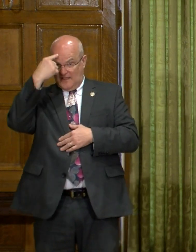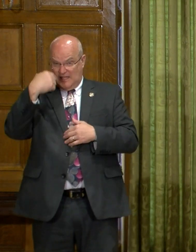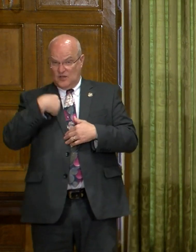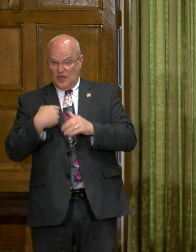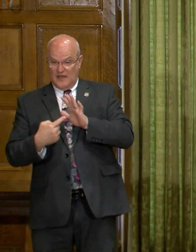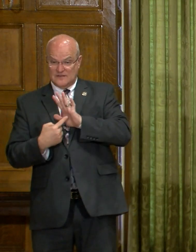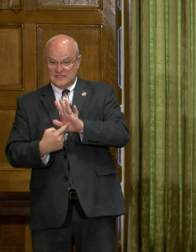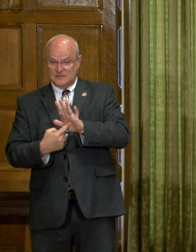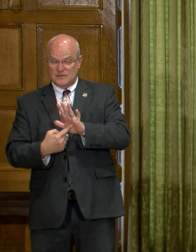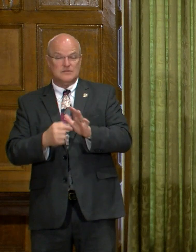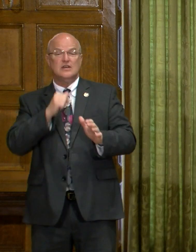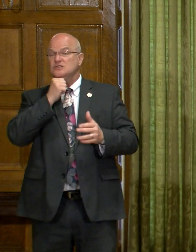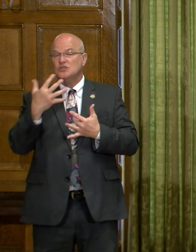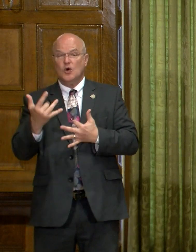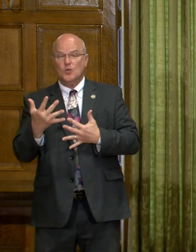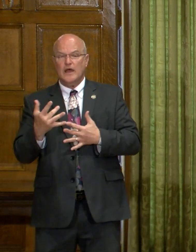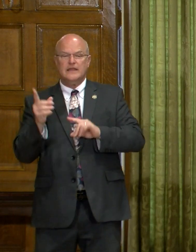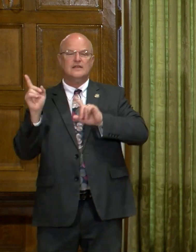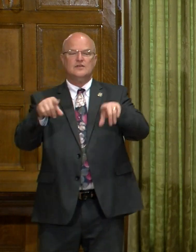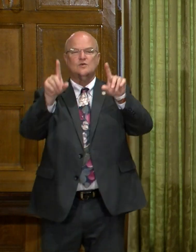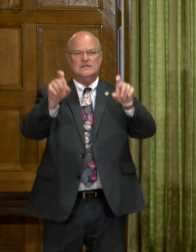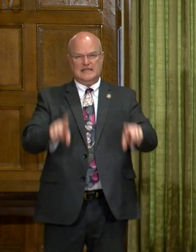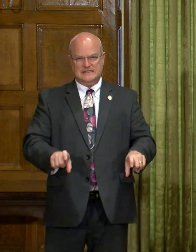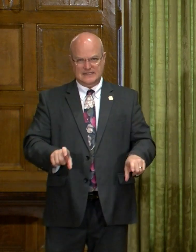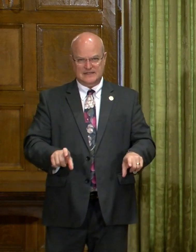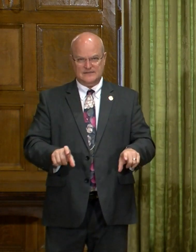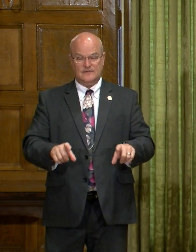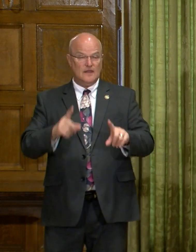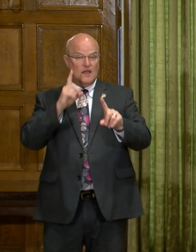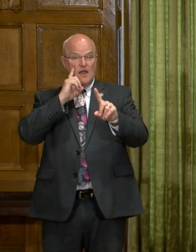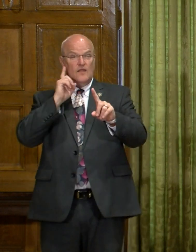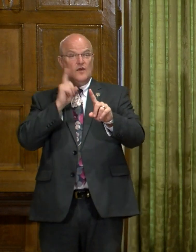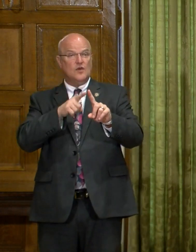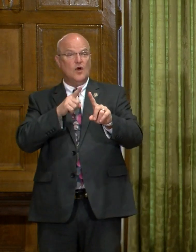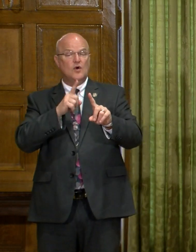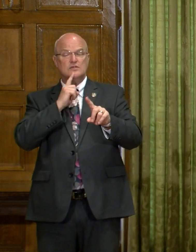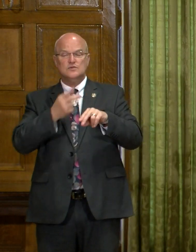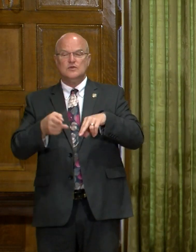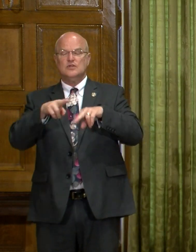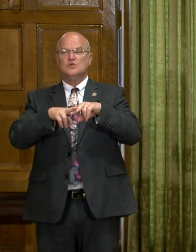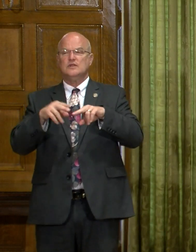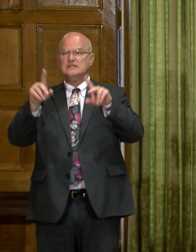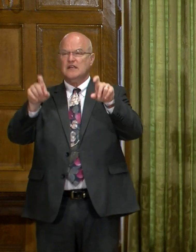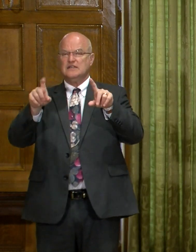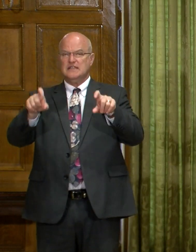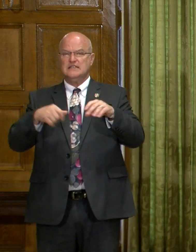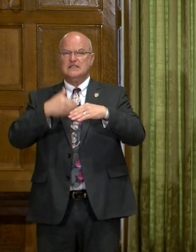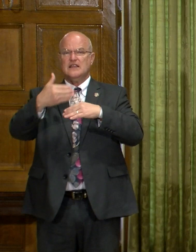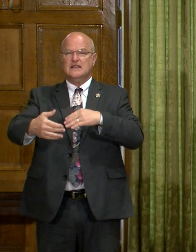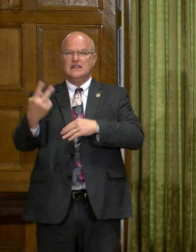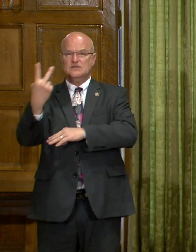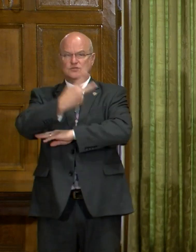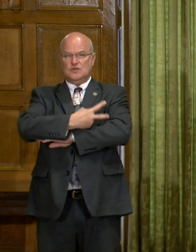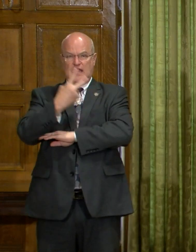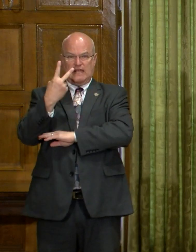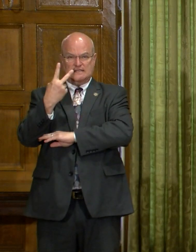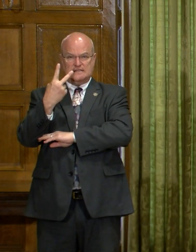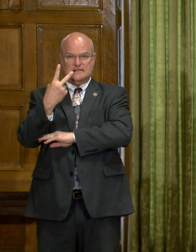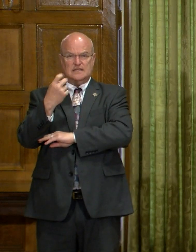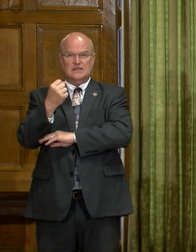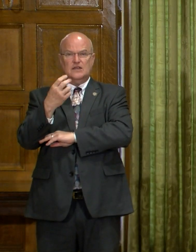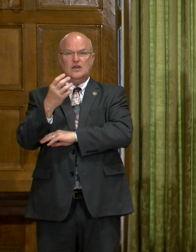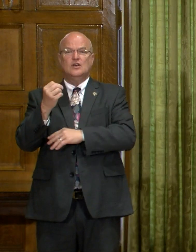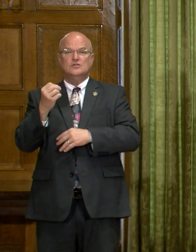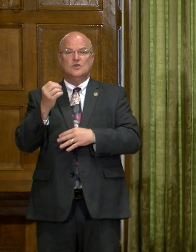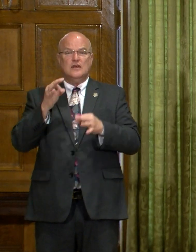symptoms, don't wait, get tested. And the goal is to increase our testing over the next 2 days.